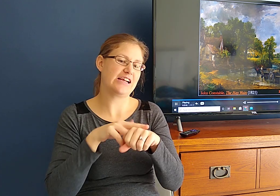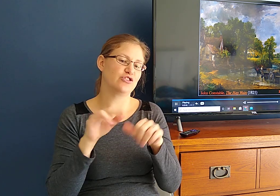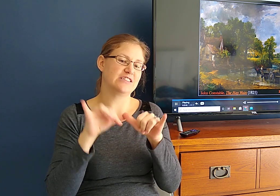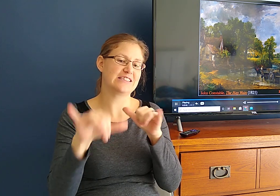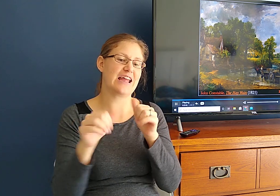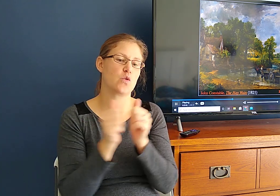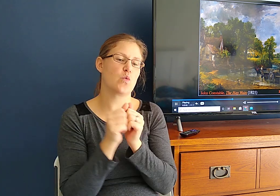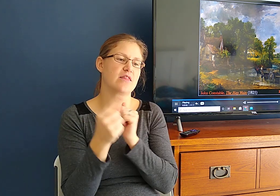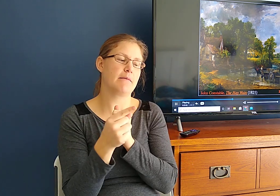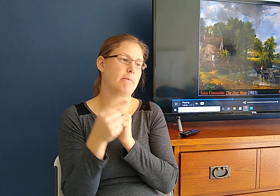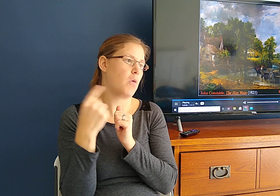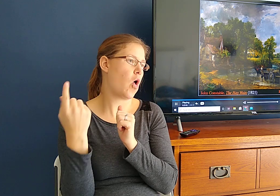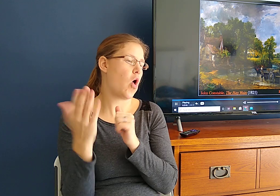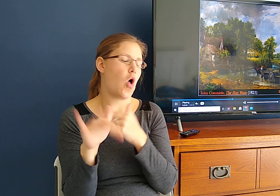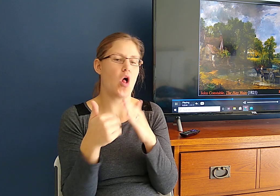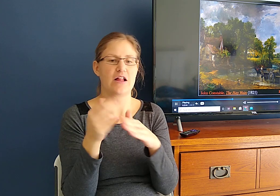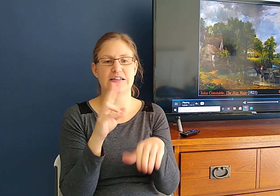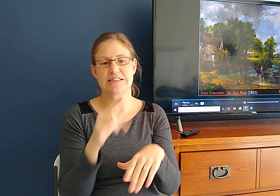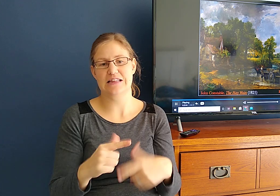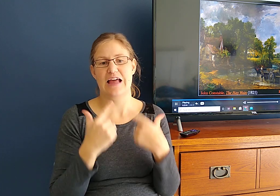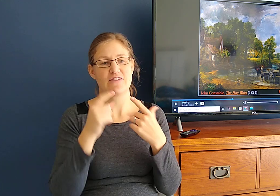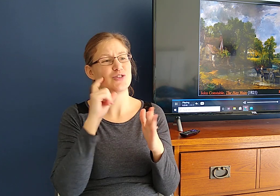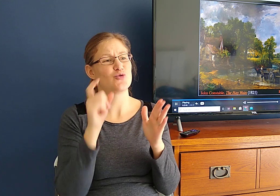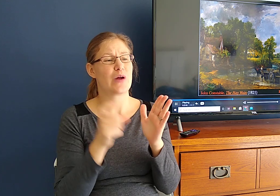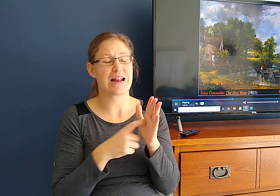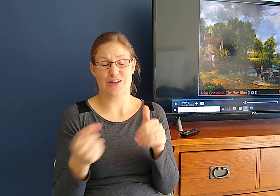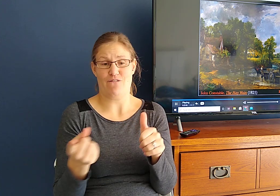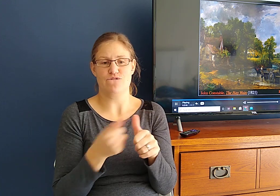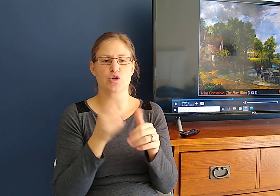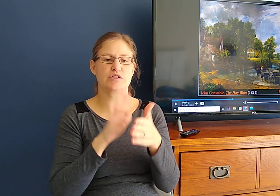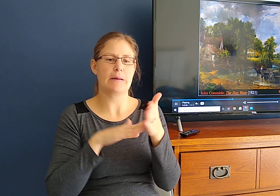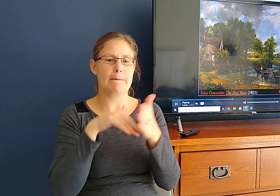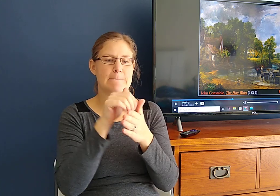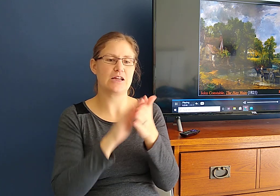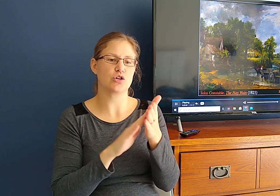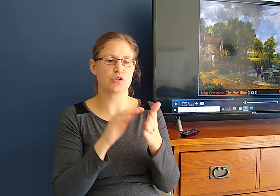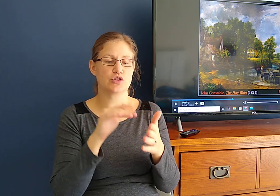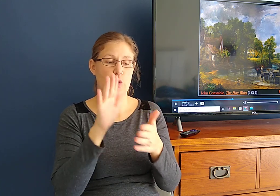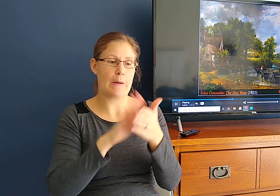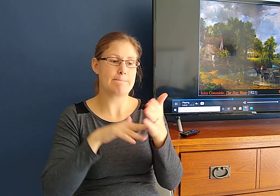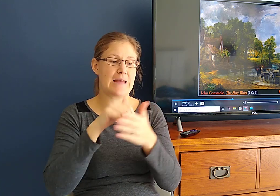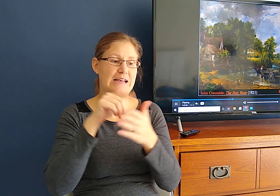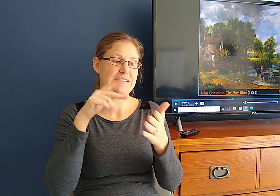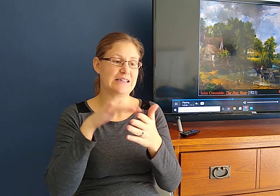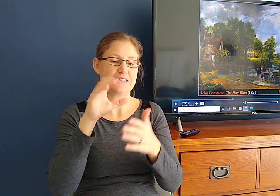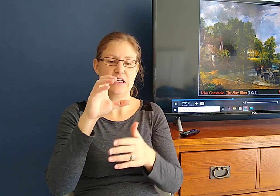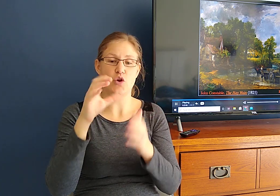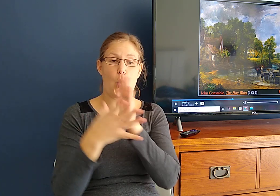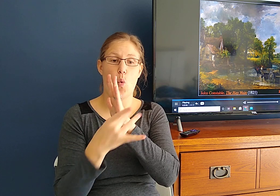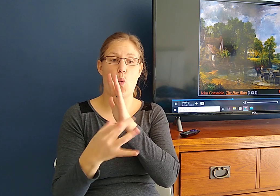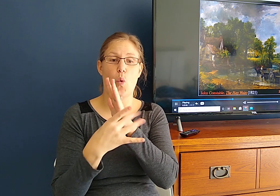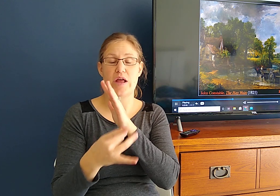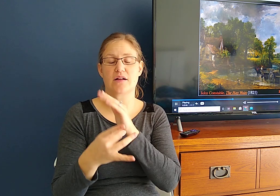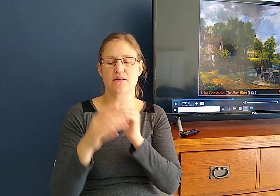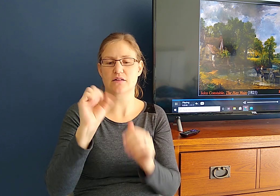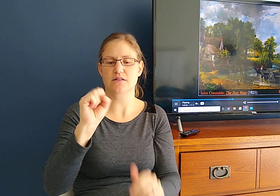life. He's recognized as one of the first painters to paint studies and oil sketches in the outdoors, on